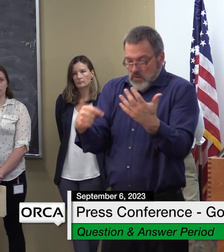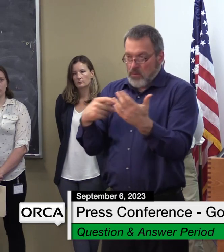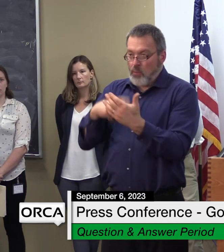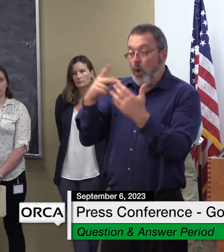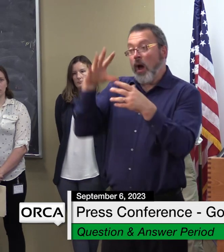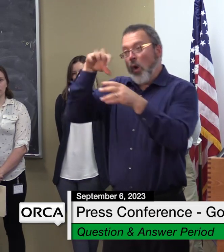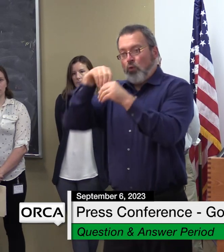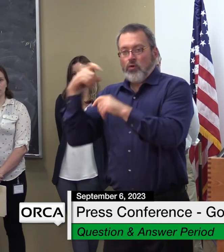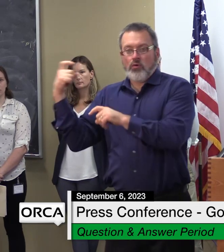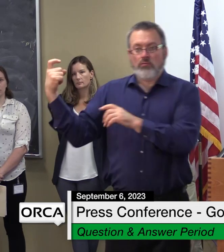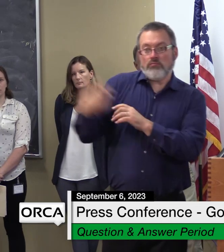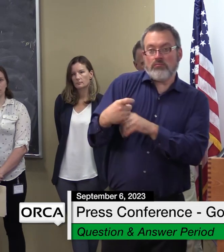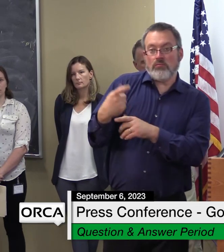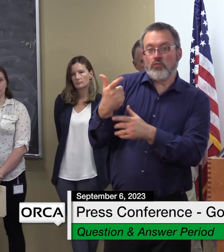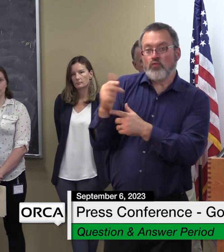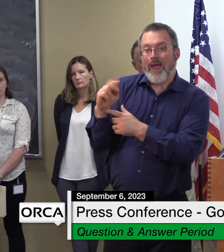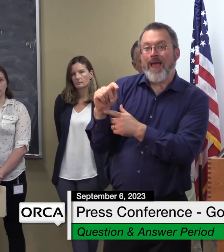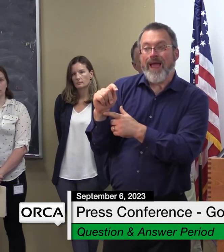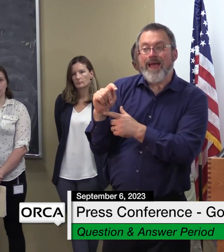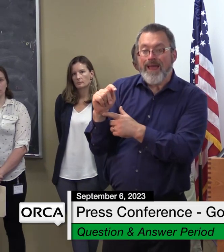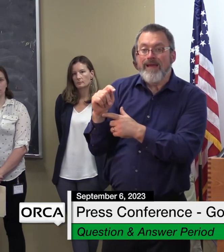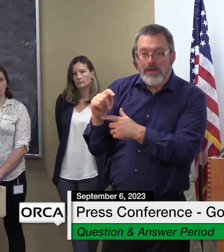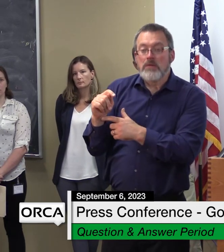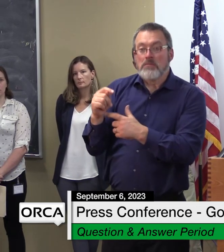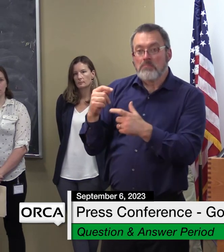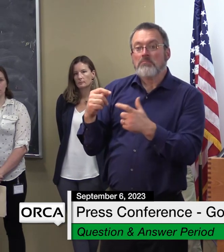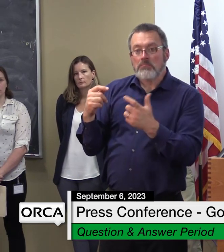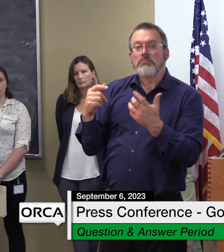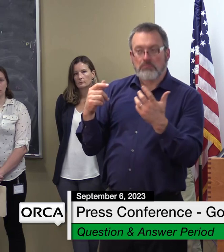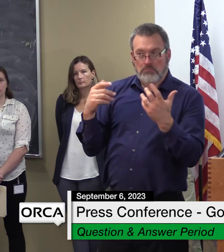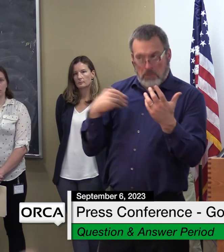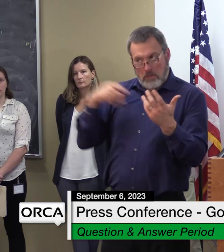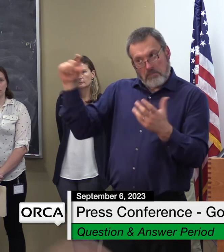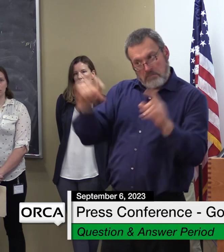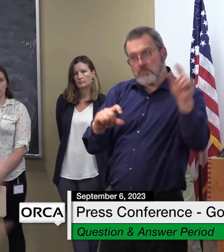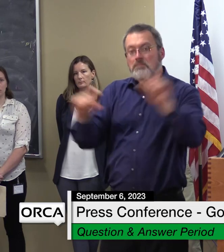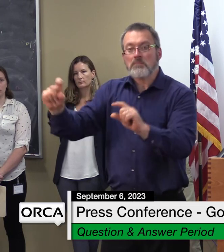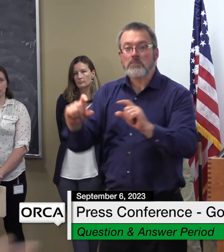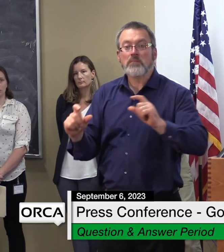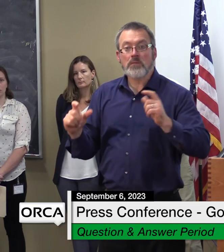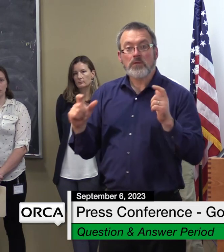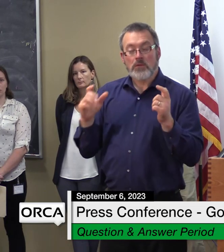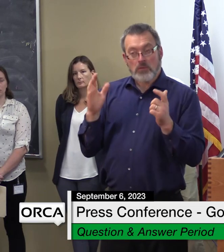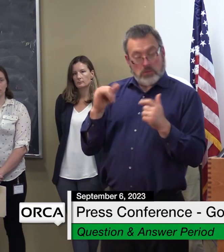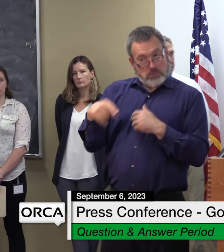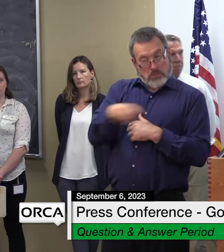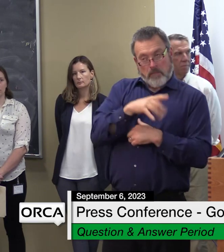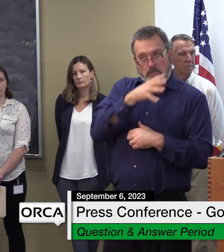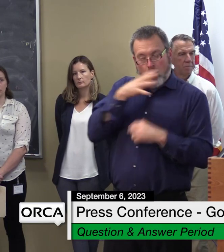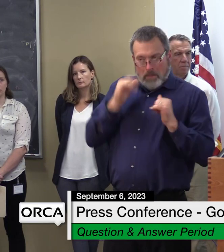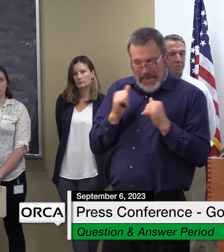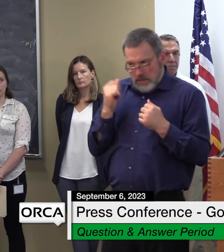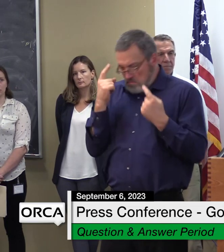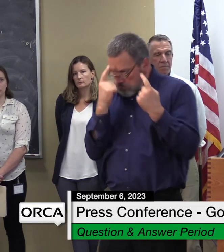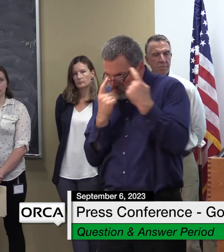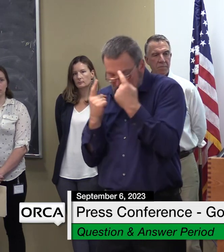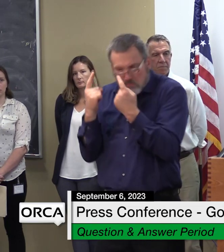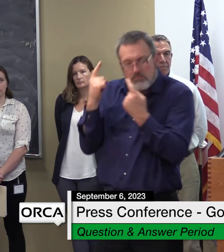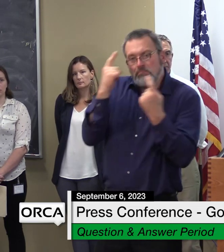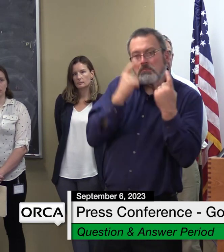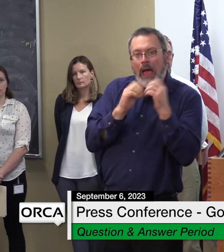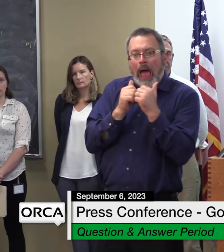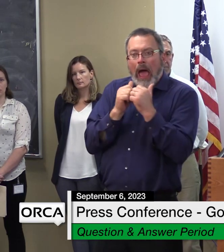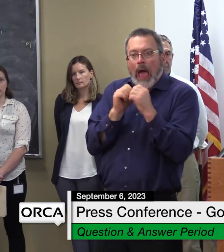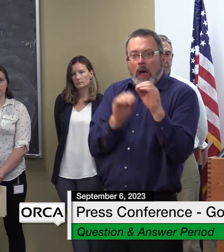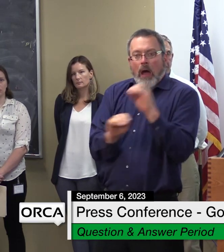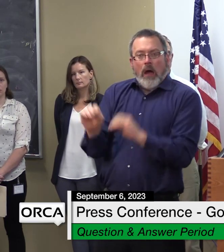that farmers are using to get some grants. And we also have the Vermont Community Foundation that is also